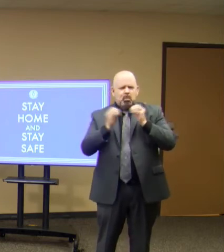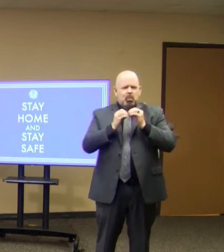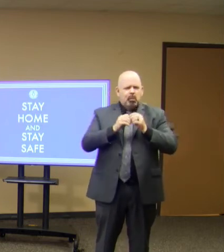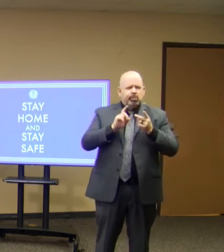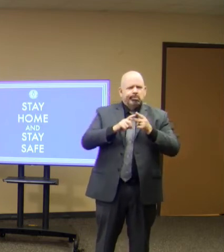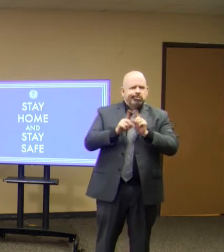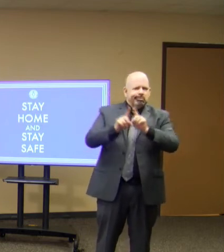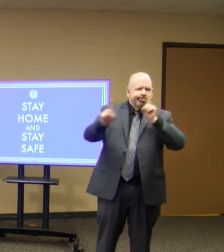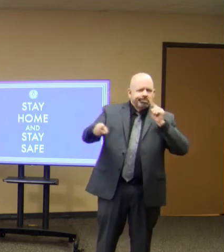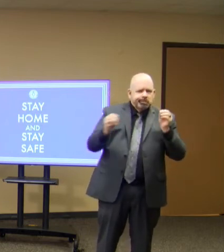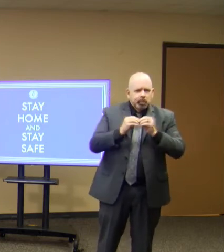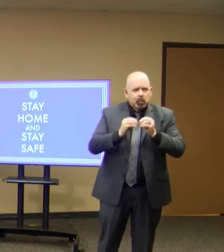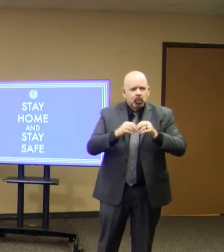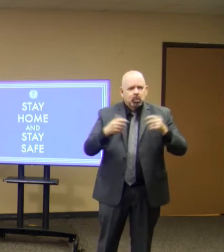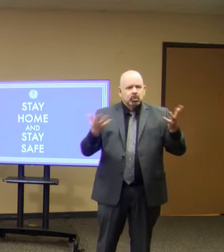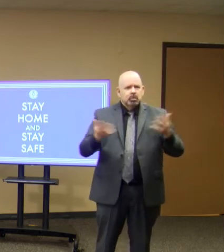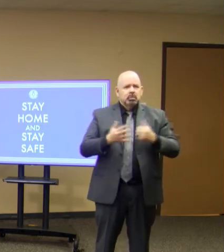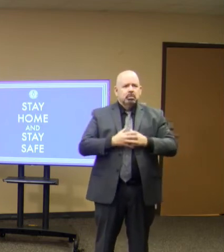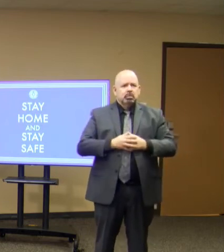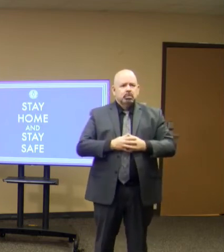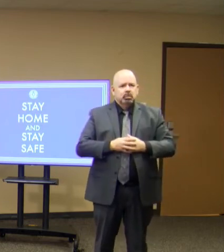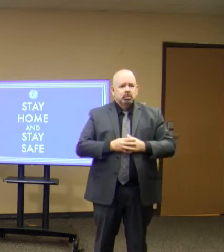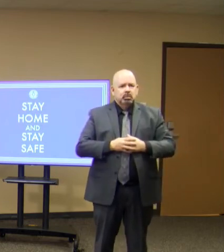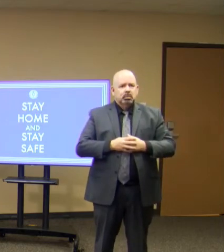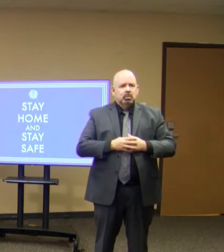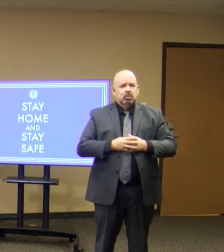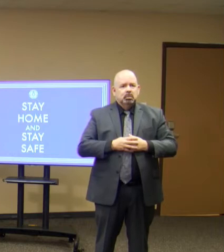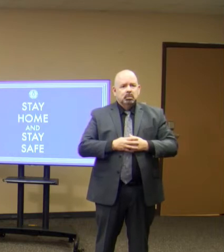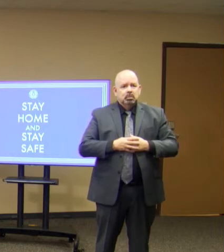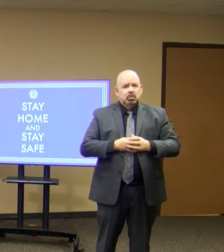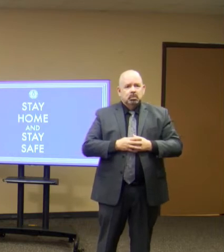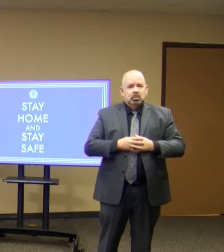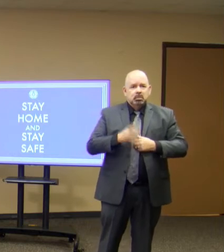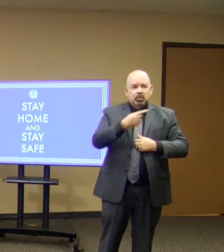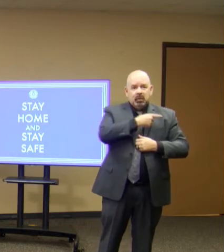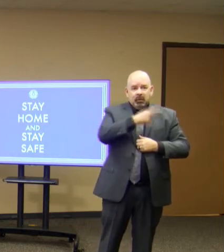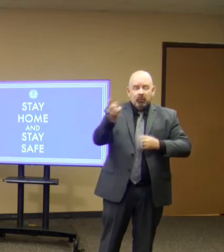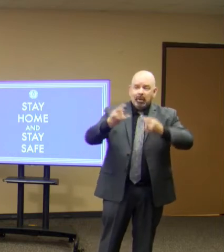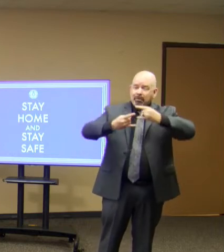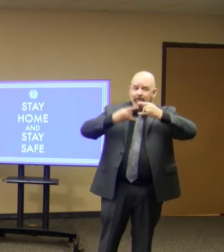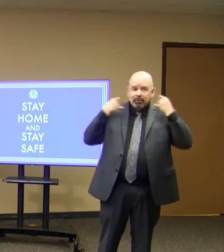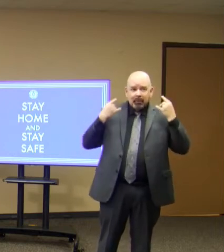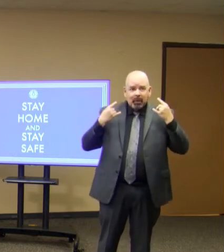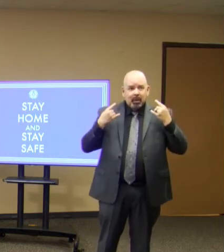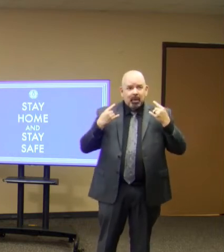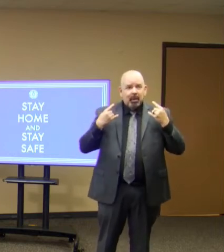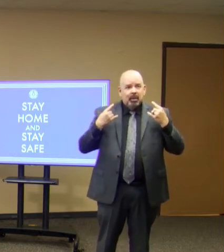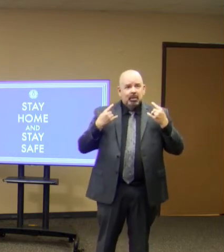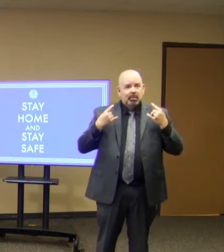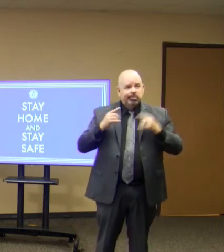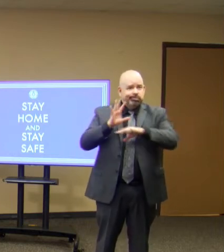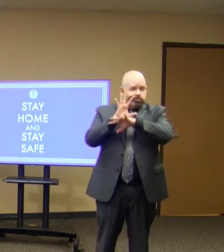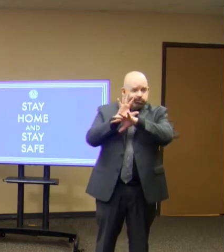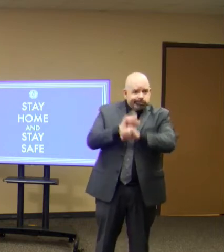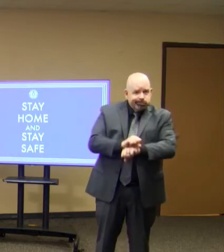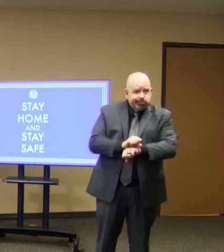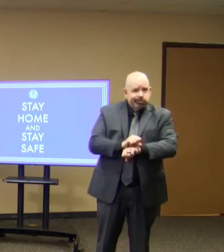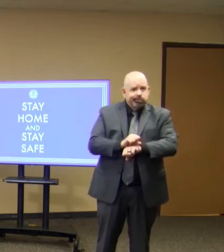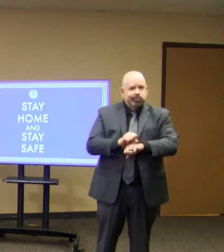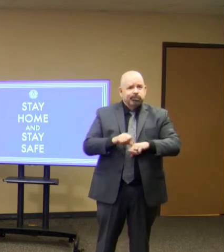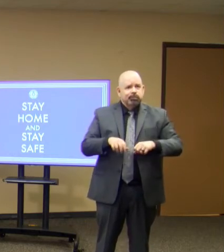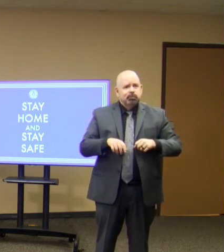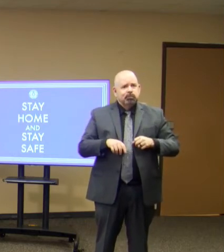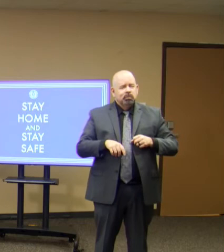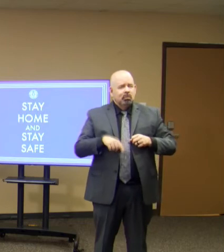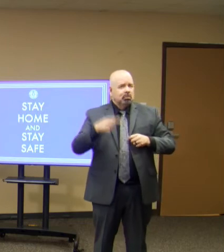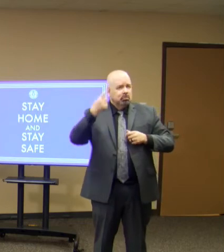lot easier for those of you who are wearing your mask, who are thinking about these things,